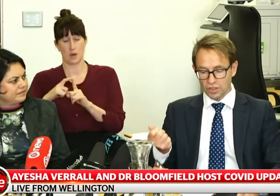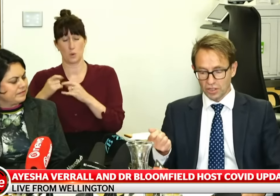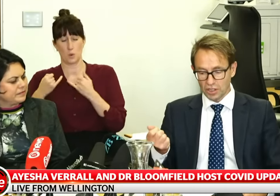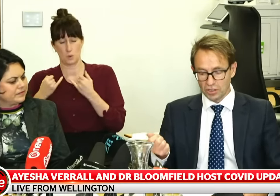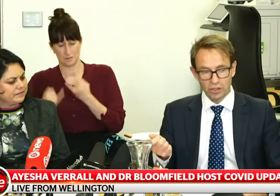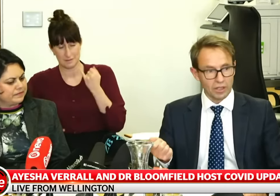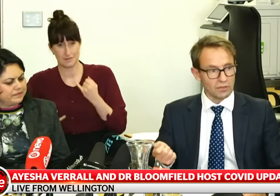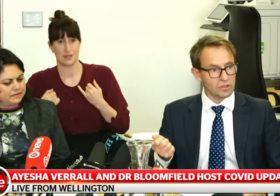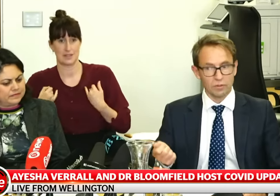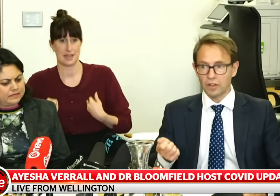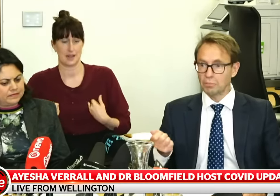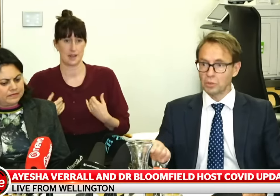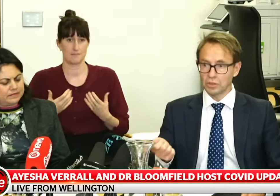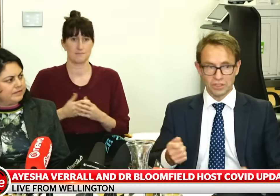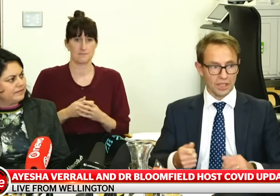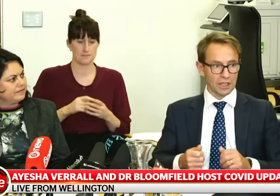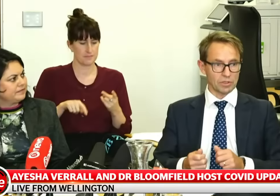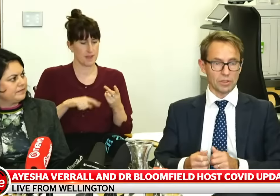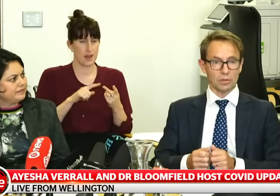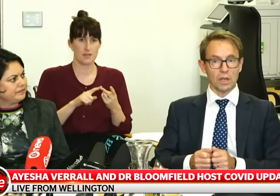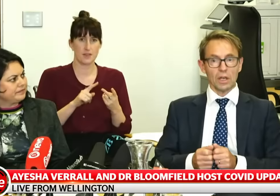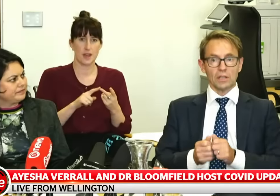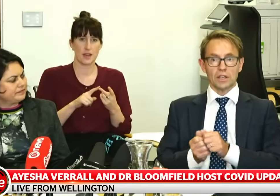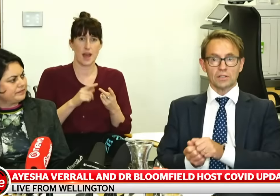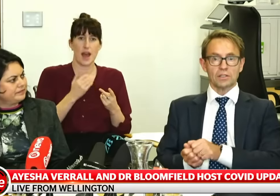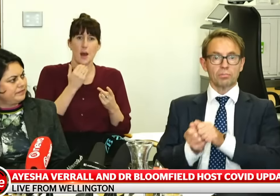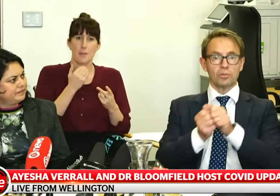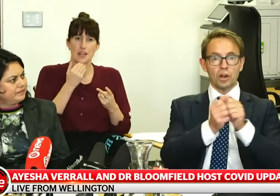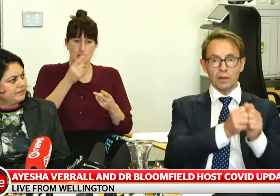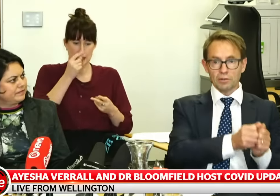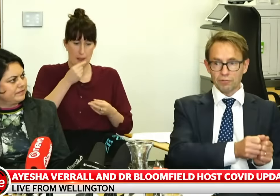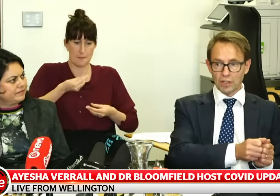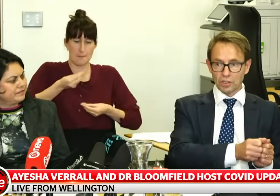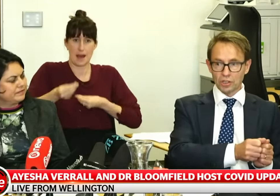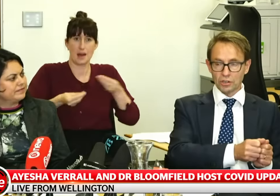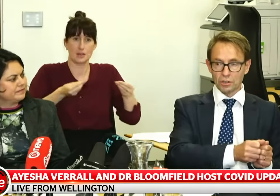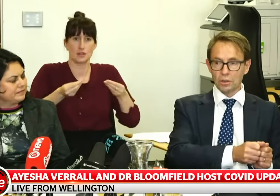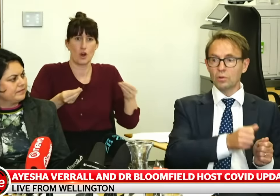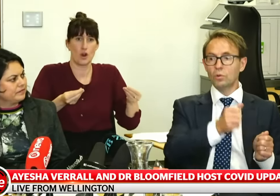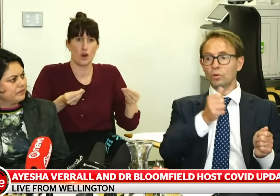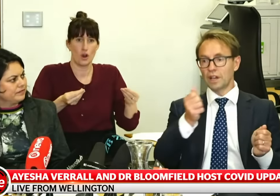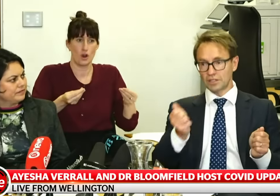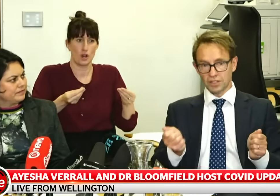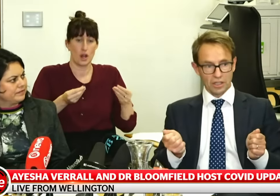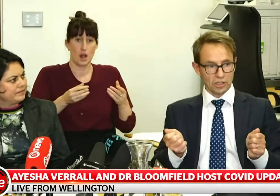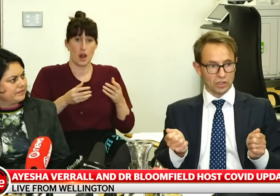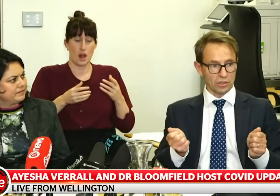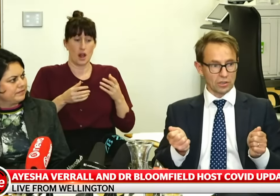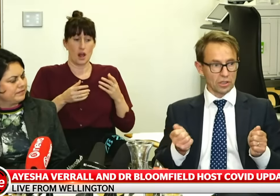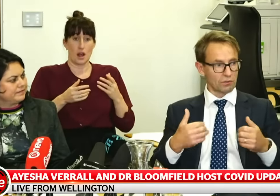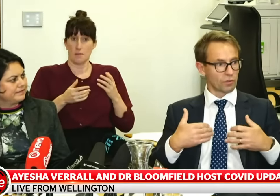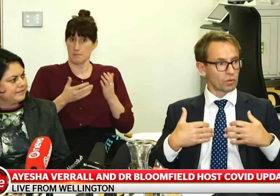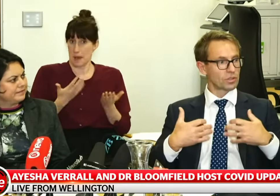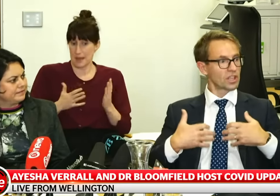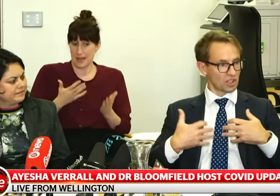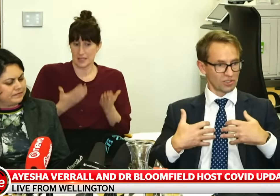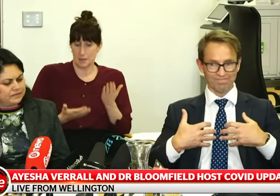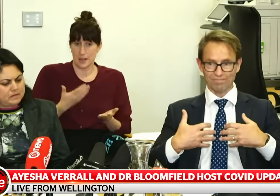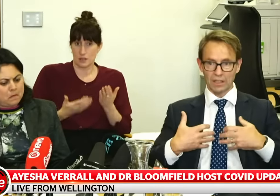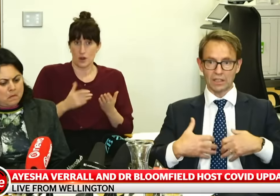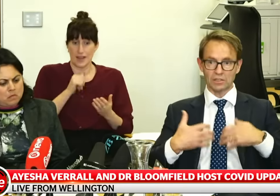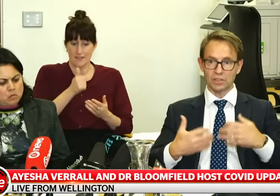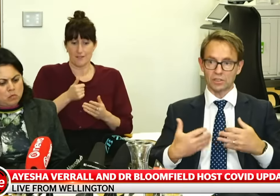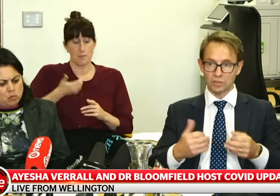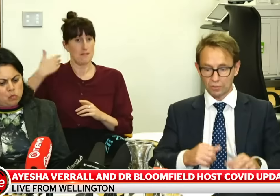is, what's the degree of sort of immune escape? So does prior infection or vaccination confer